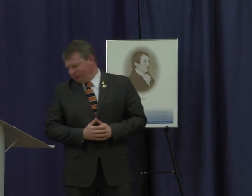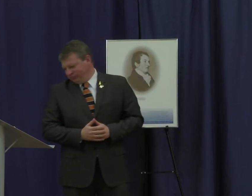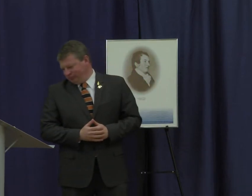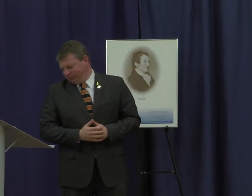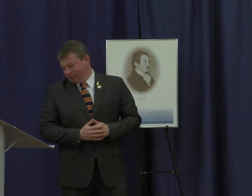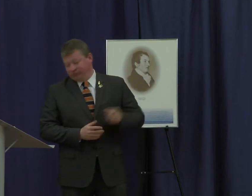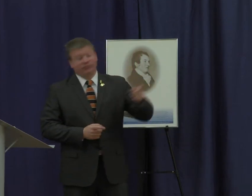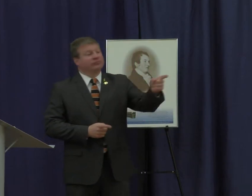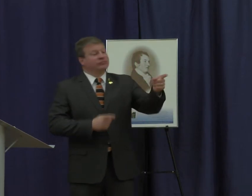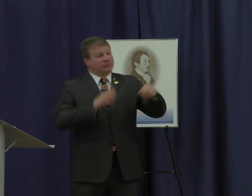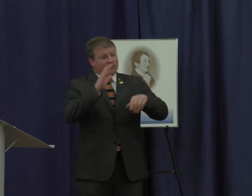teacher.